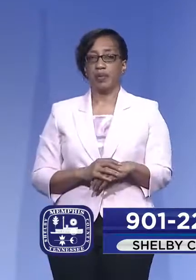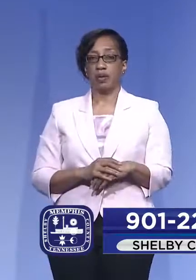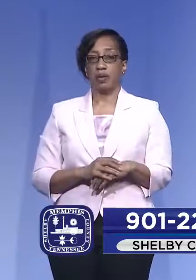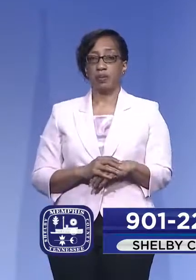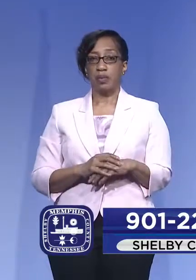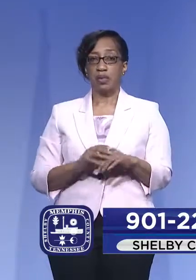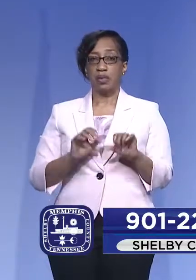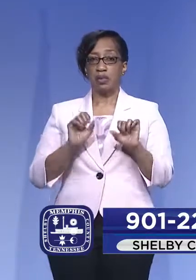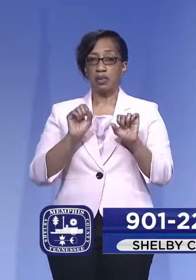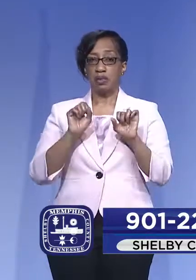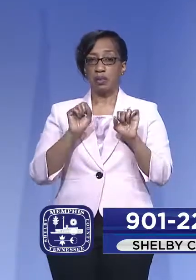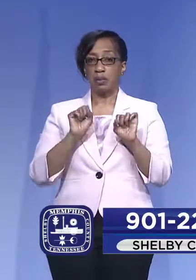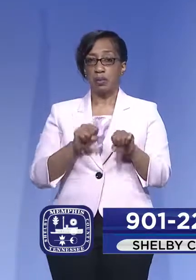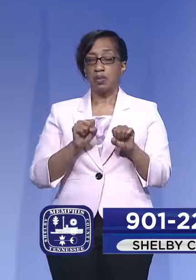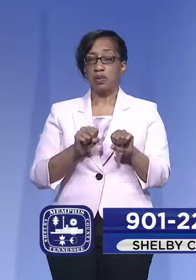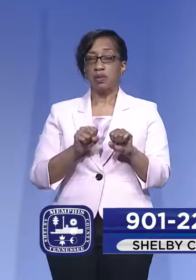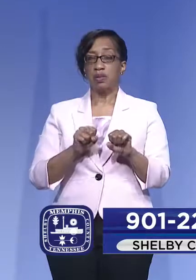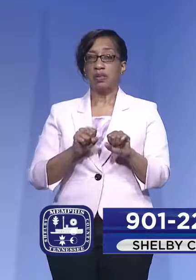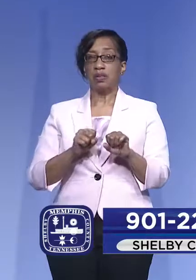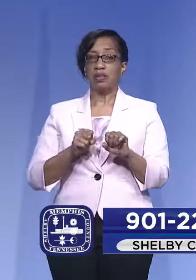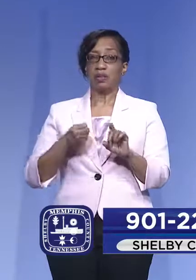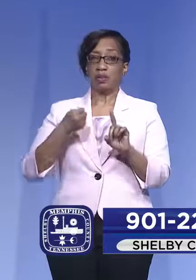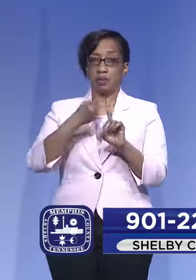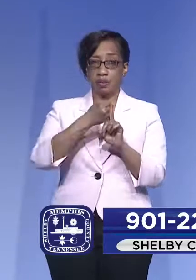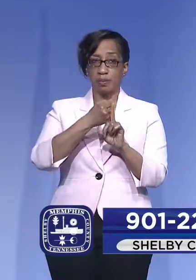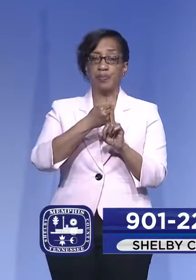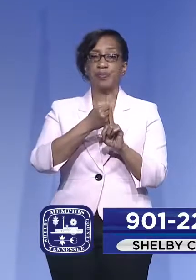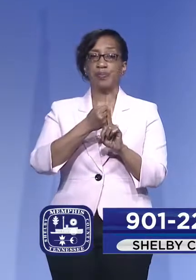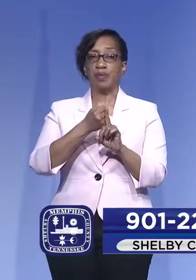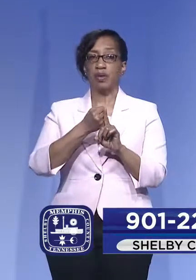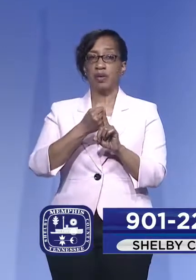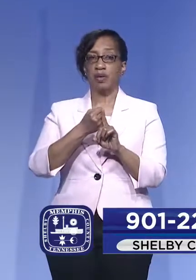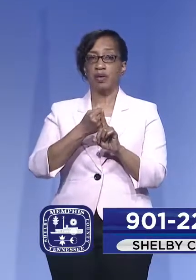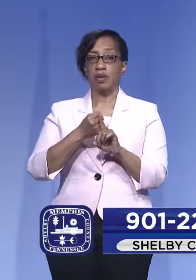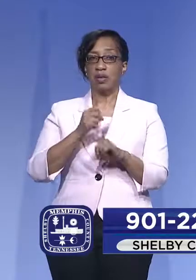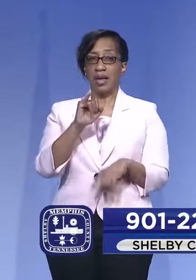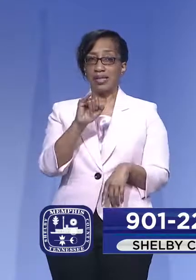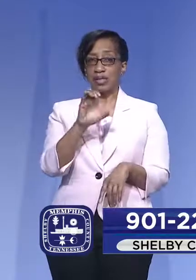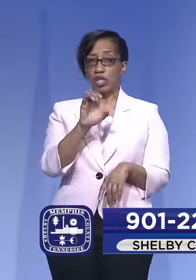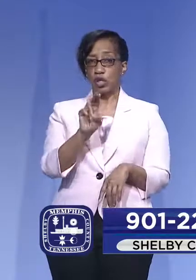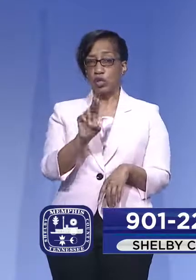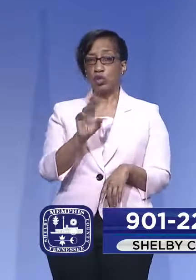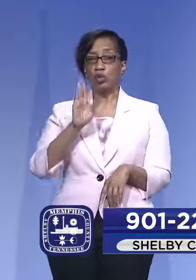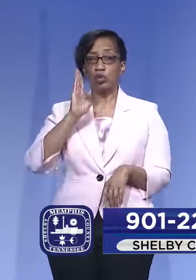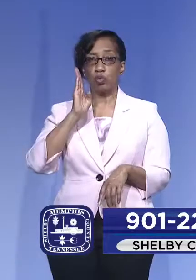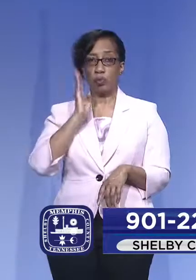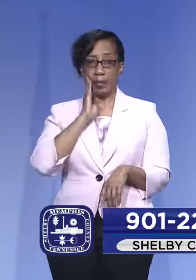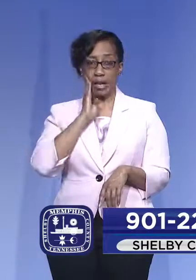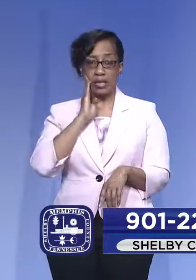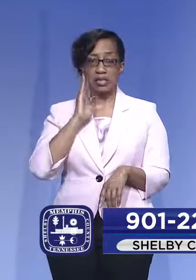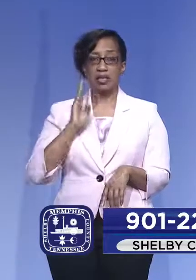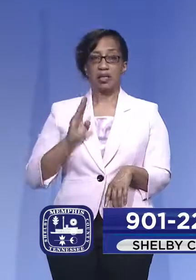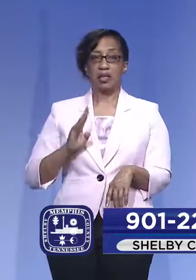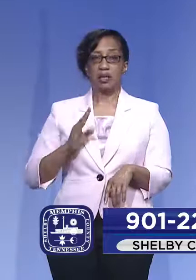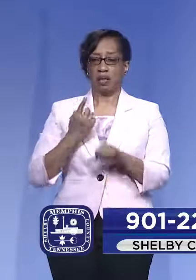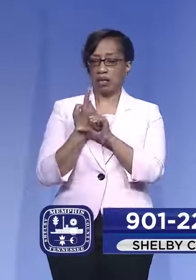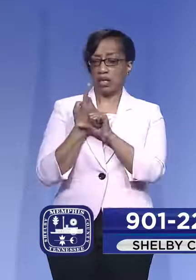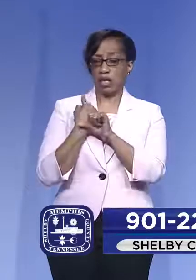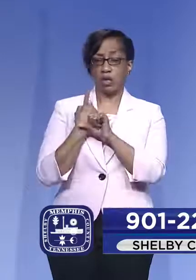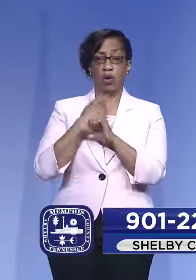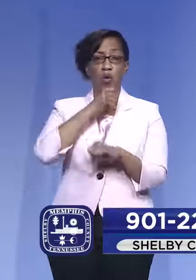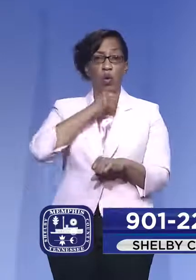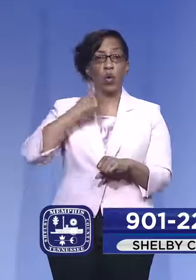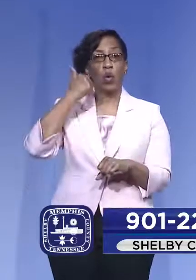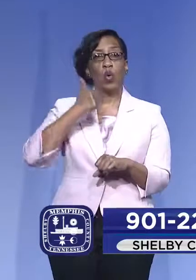our intensive care unit beds particularly. In the previous experience a year ago with older patients that